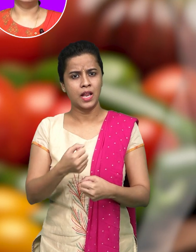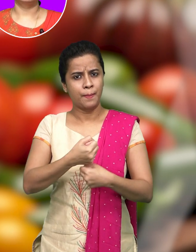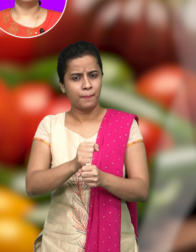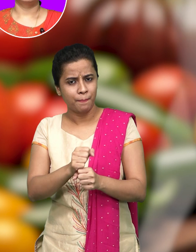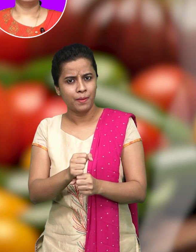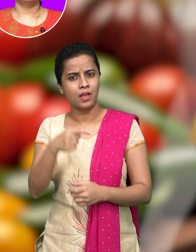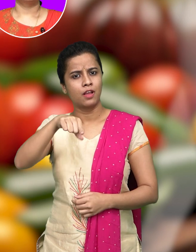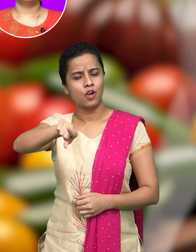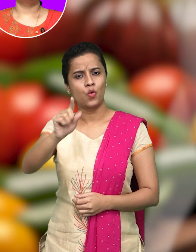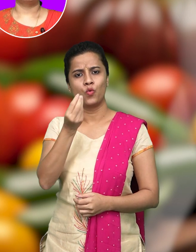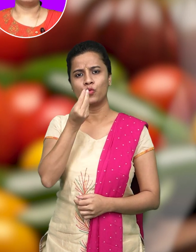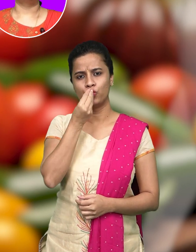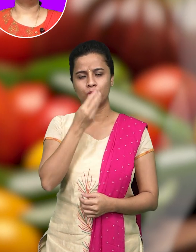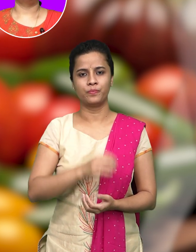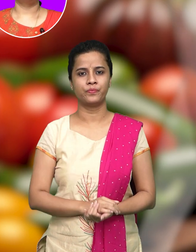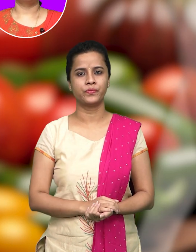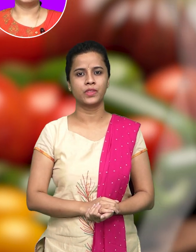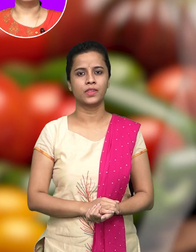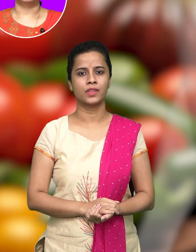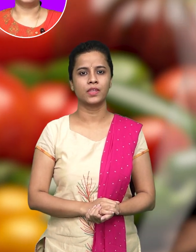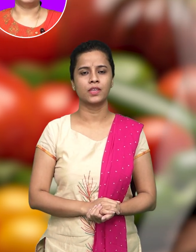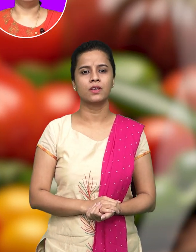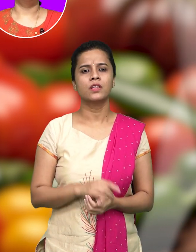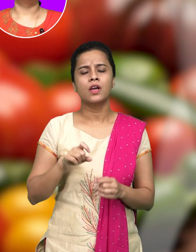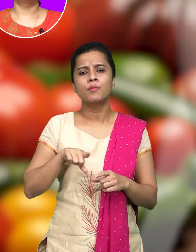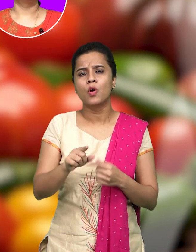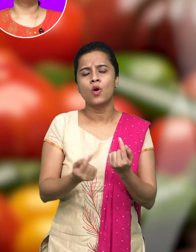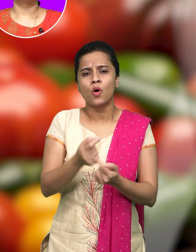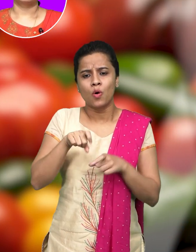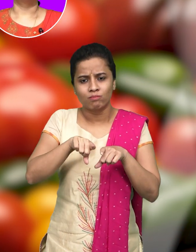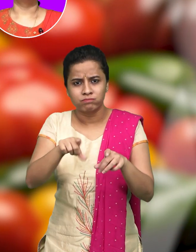food. Such organisms are called